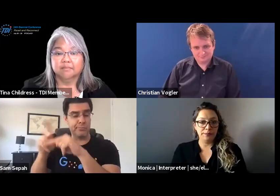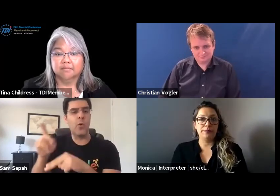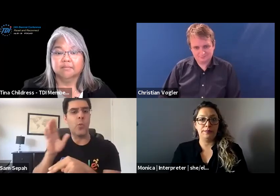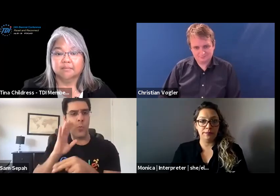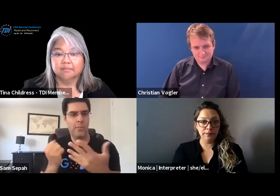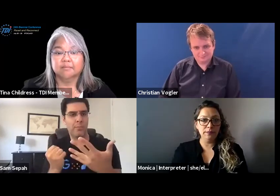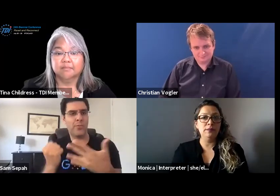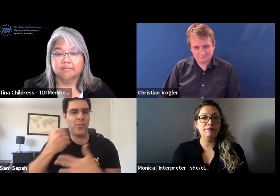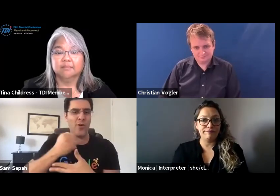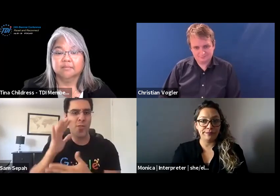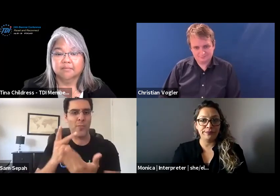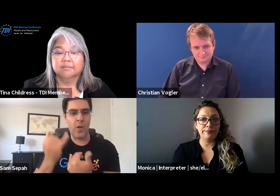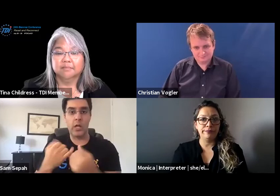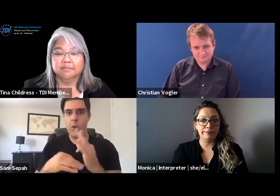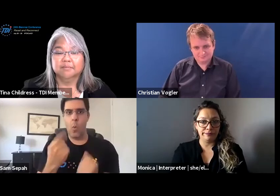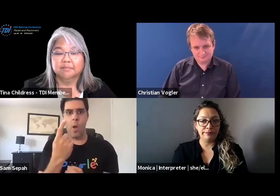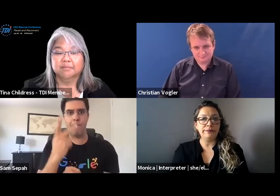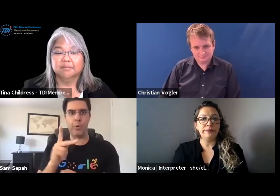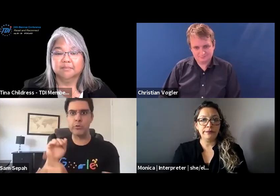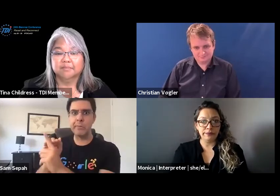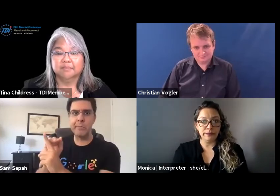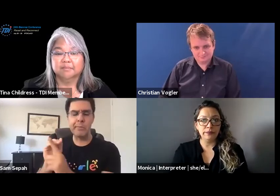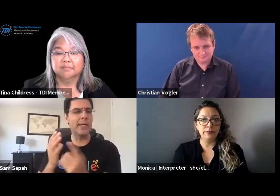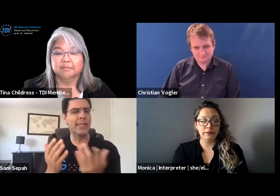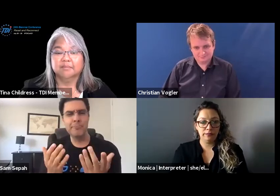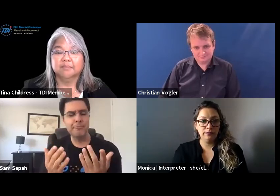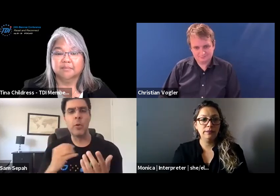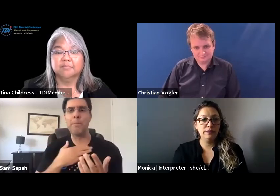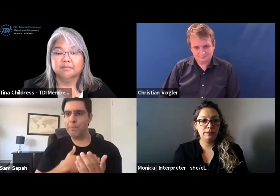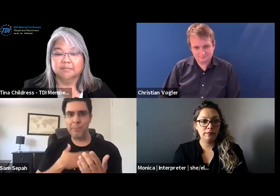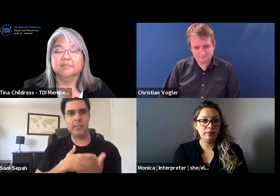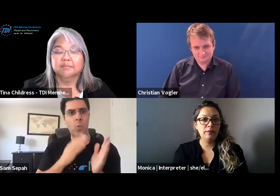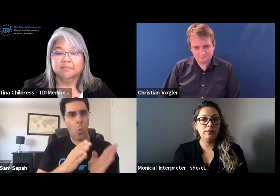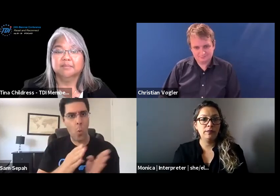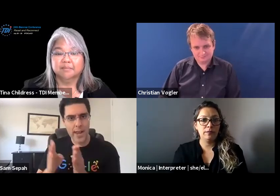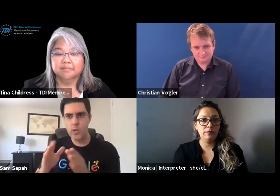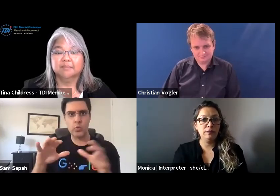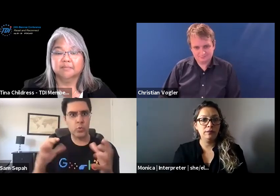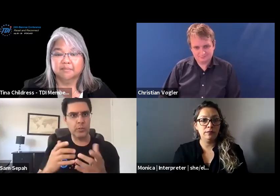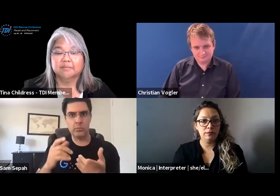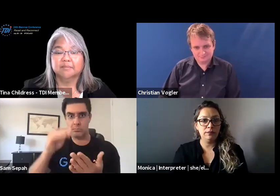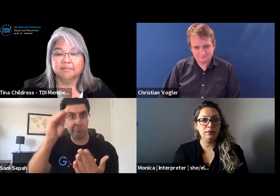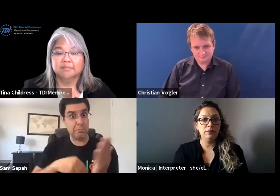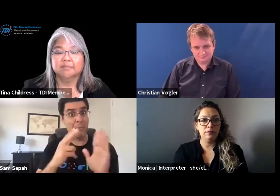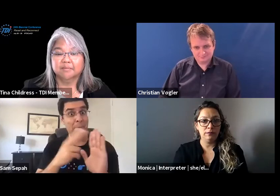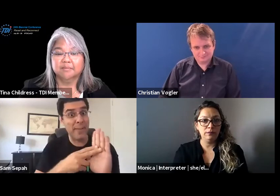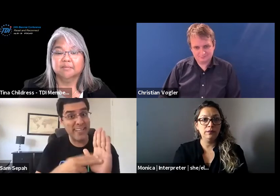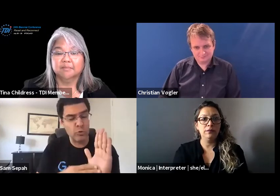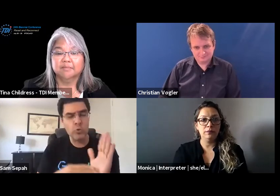if the number of this uh, increases, there's more chances that it will be improved on. So please, as a